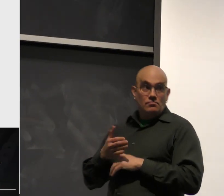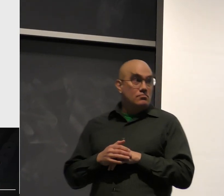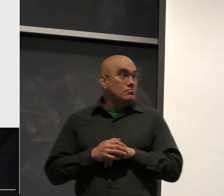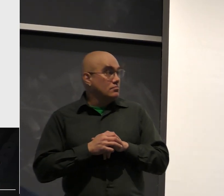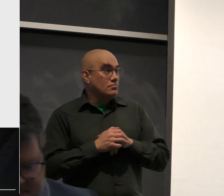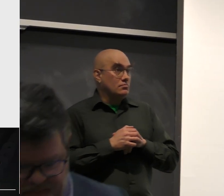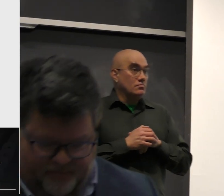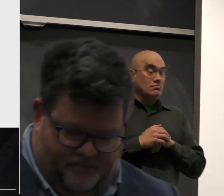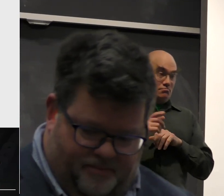Thank you for the question.